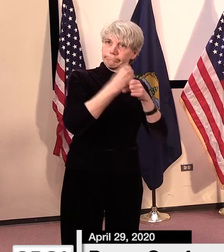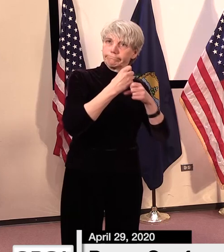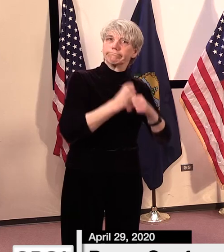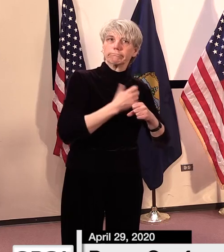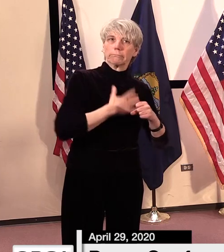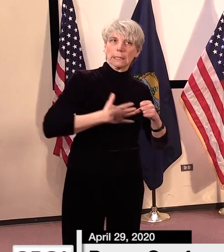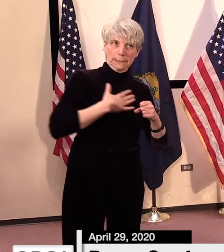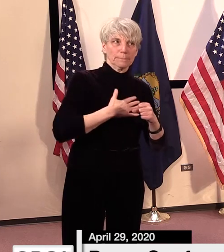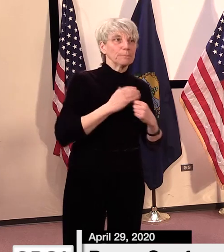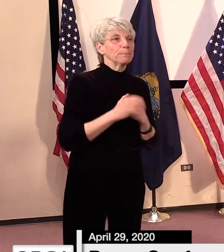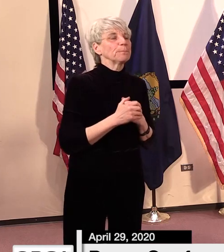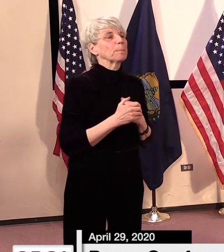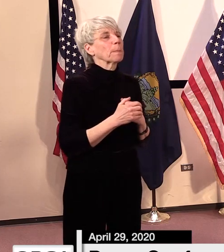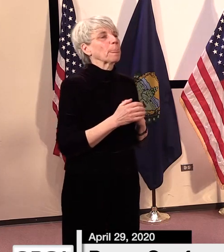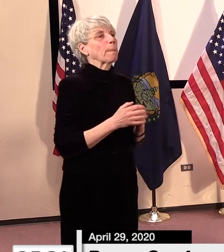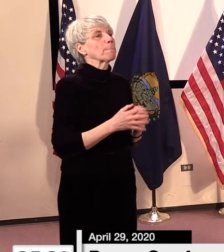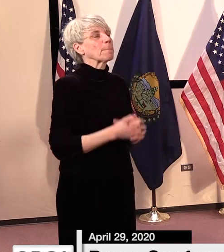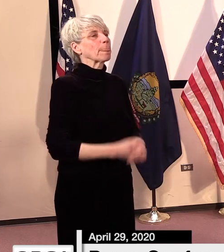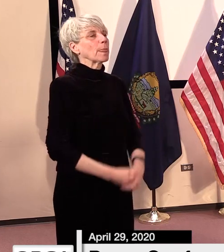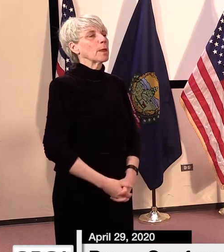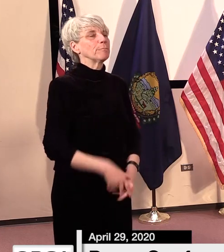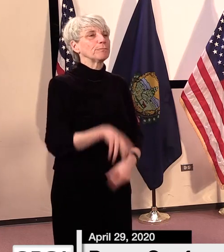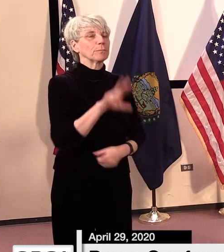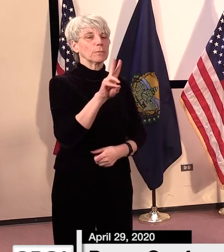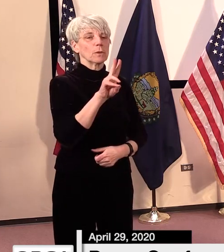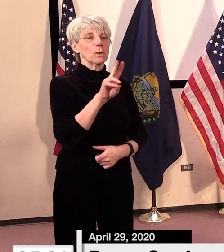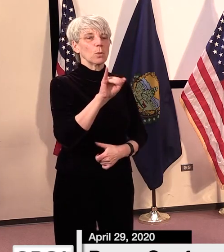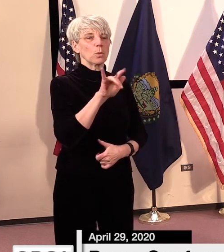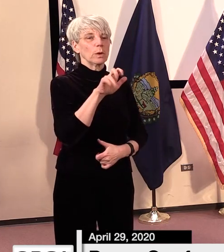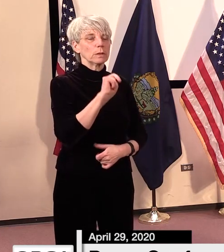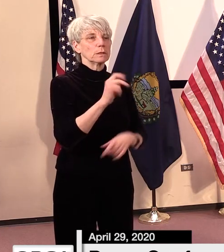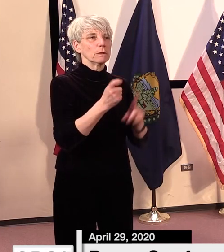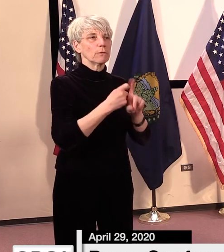when you're asking your questions. Wilson Ring, AP.